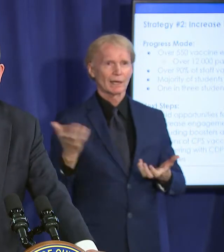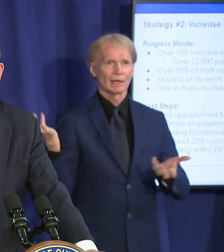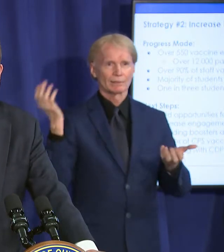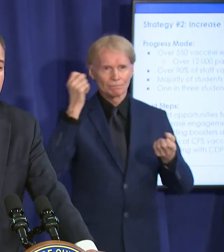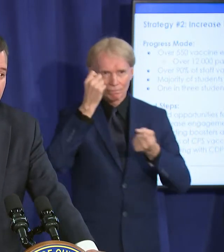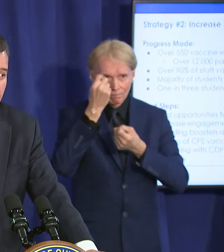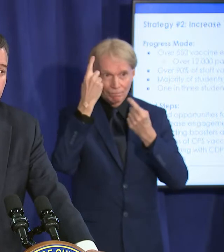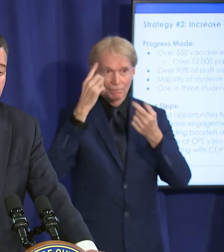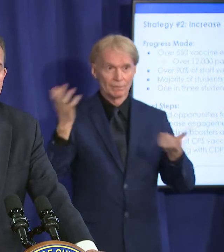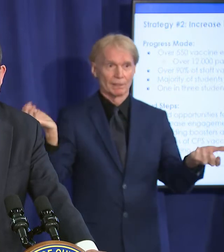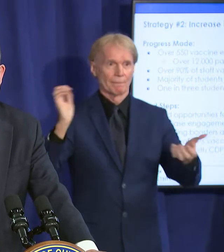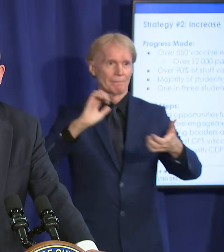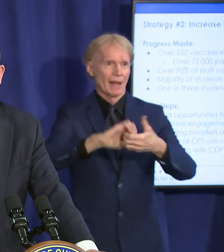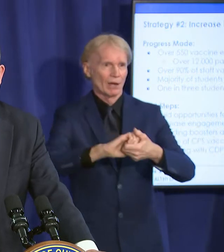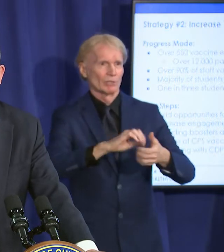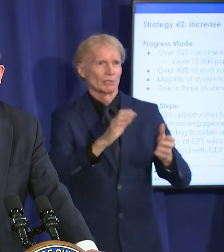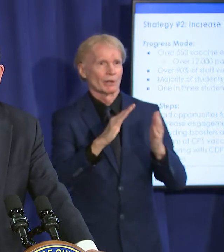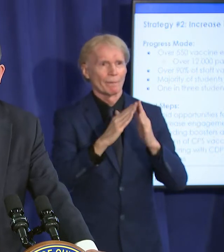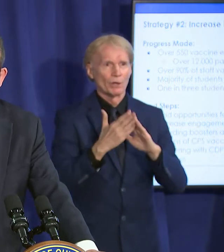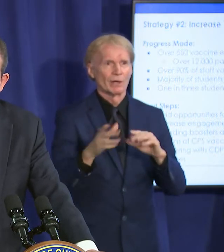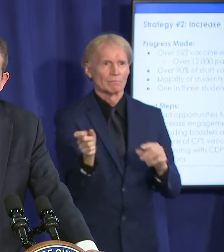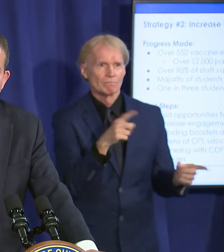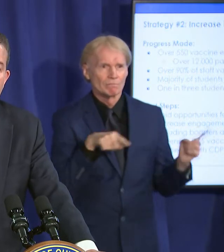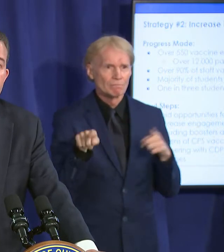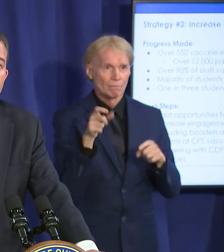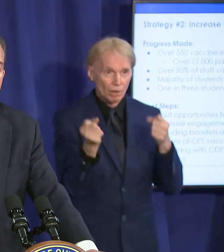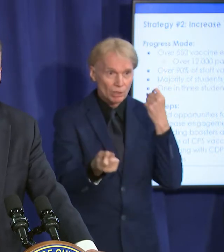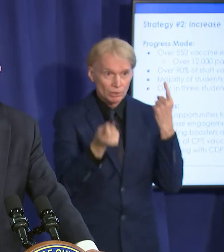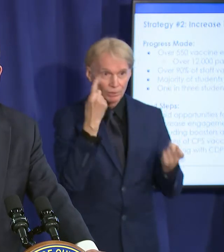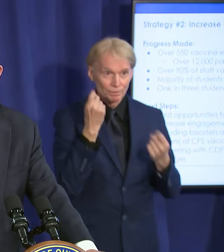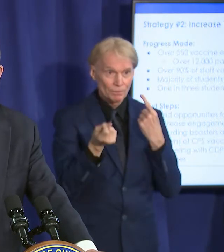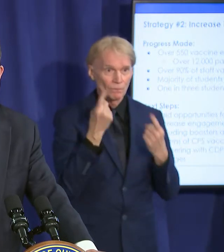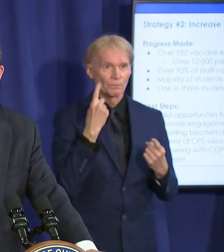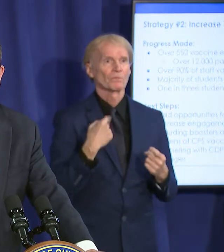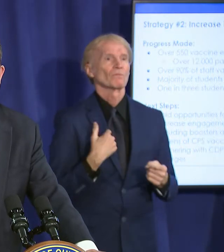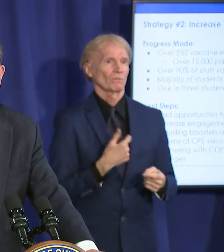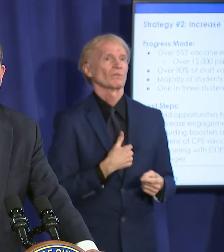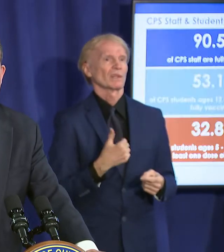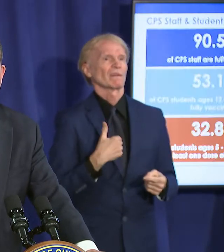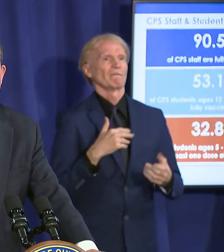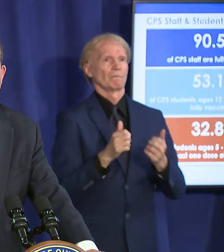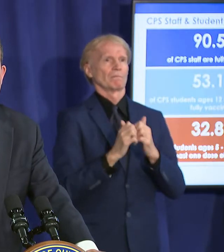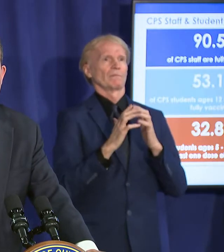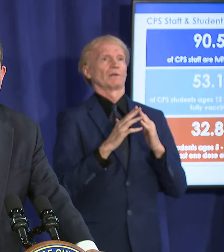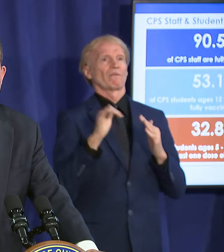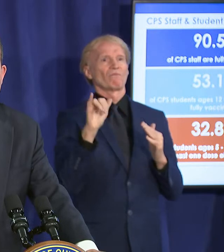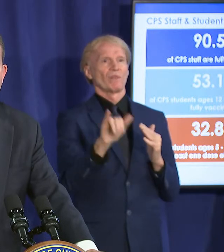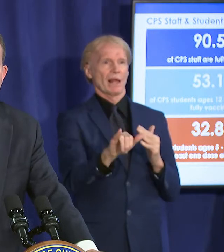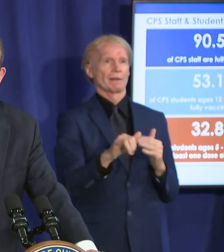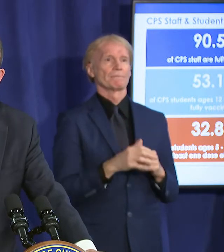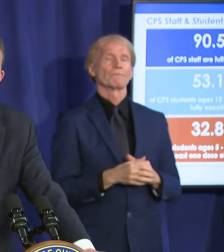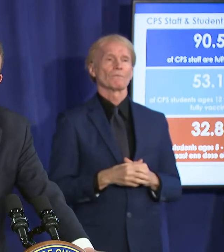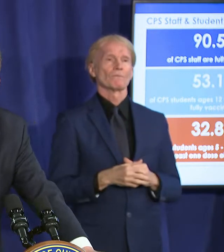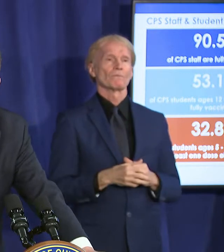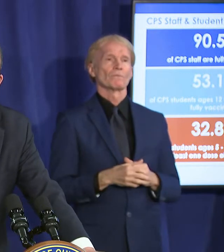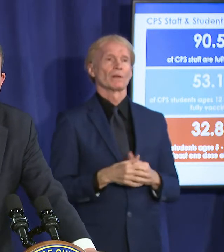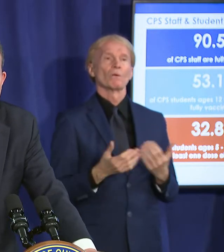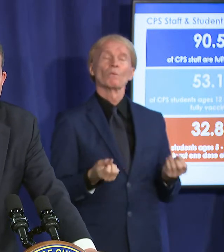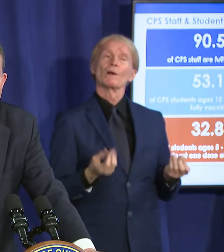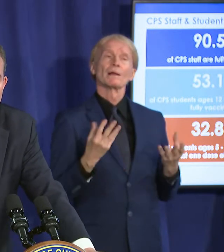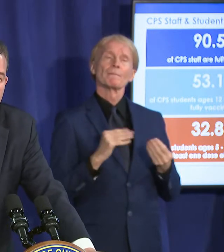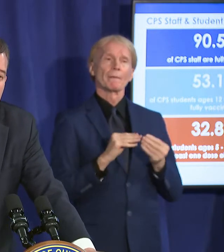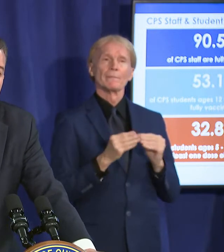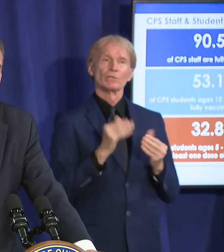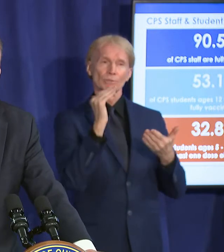that we make that even easier for them. And so we're going to keep doubling down on that. If you go to the next slide. So this just gives us the